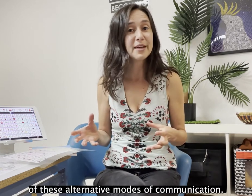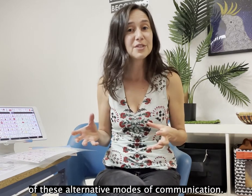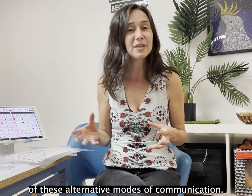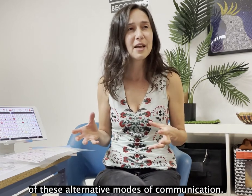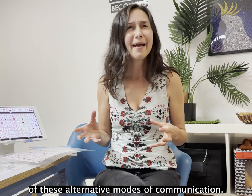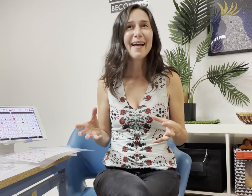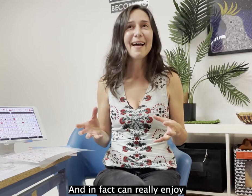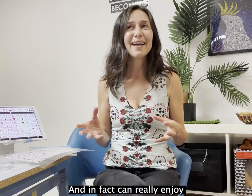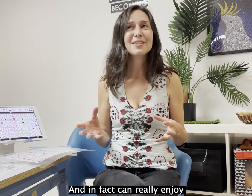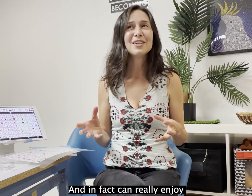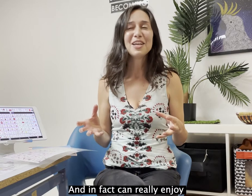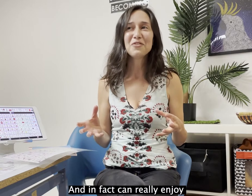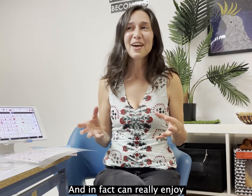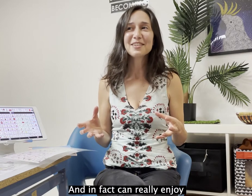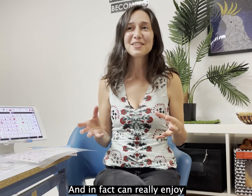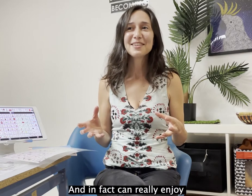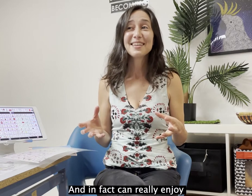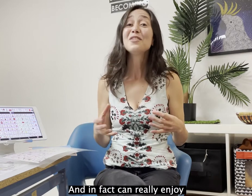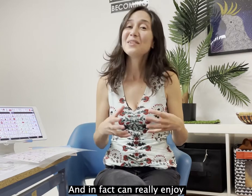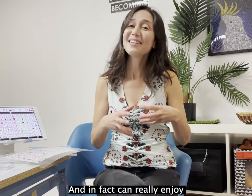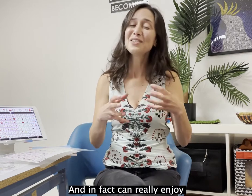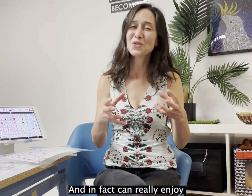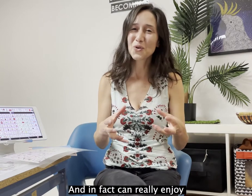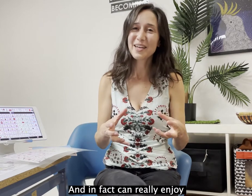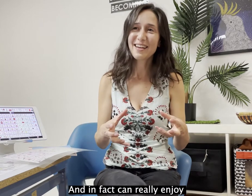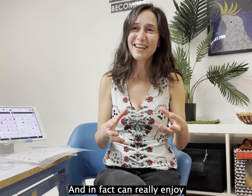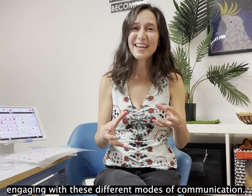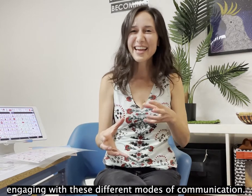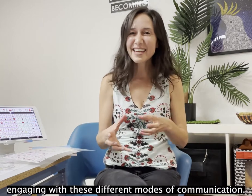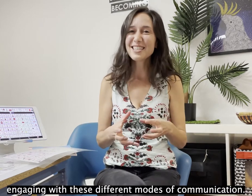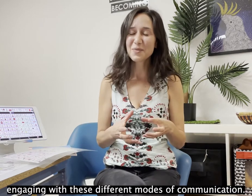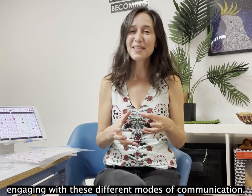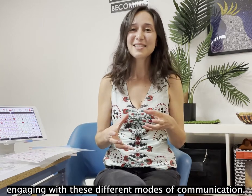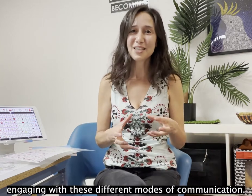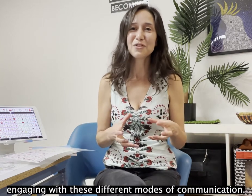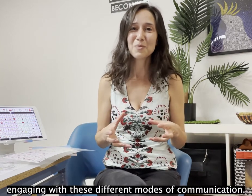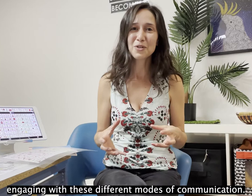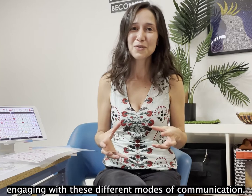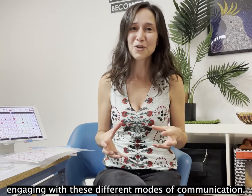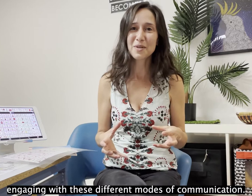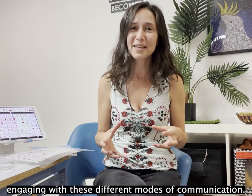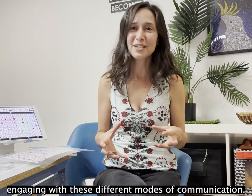communication. And in fact, can really enjoy engaging with these different modes of communication.